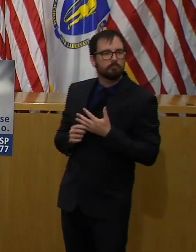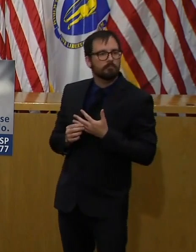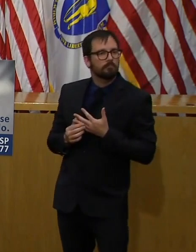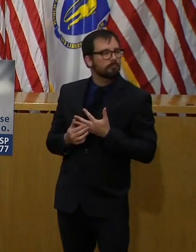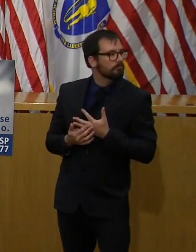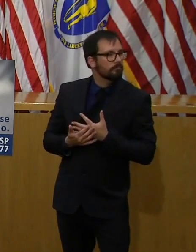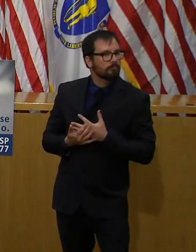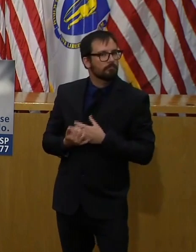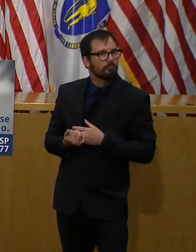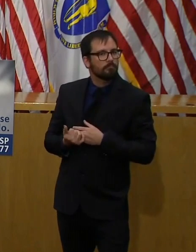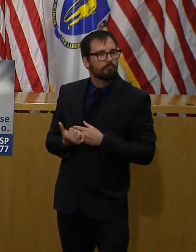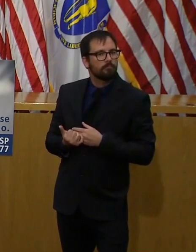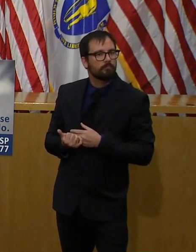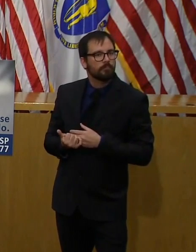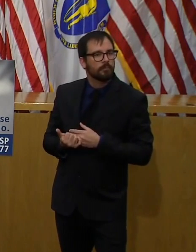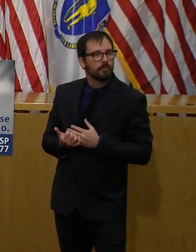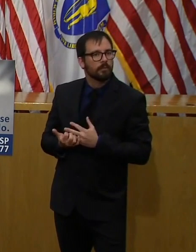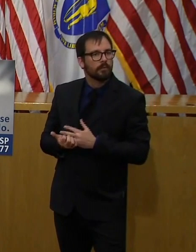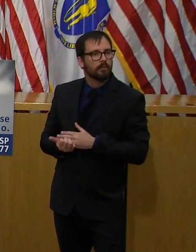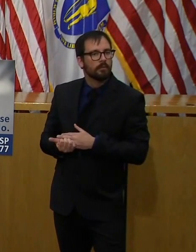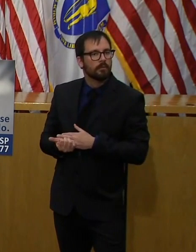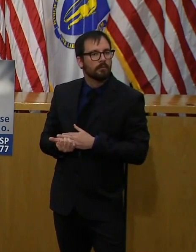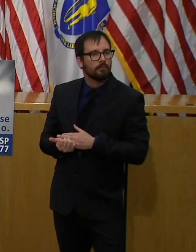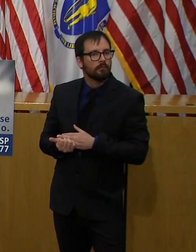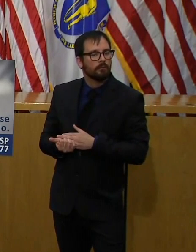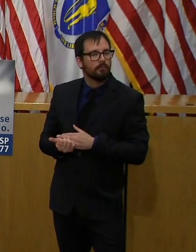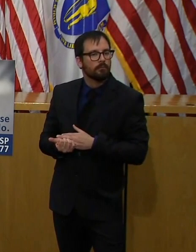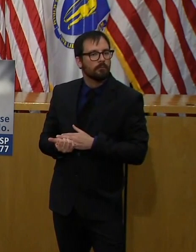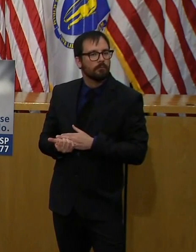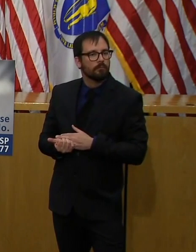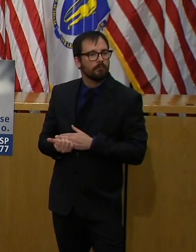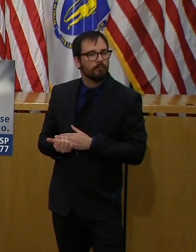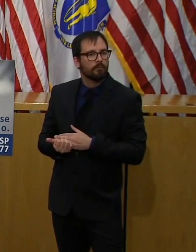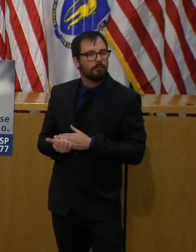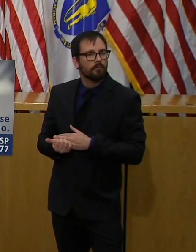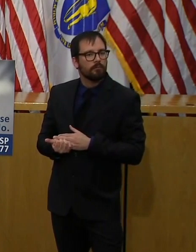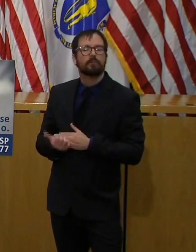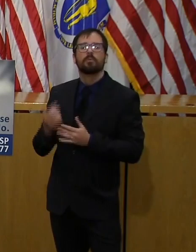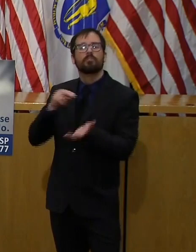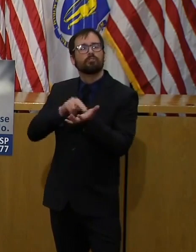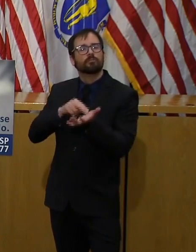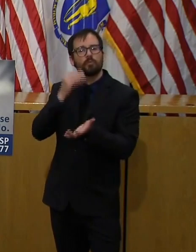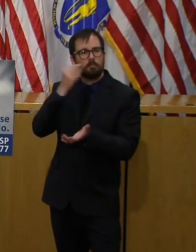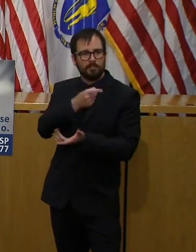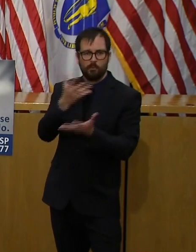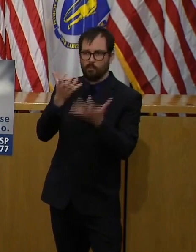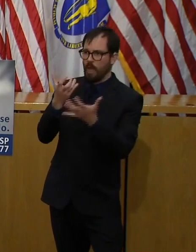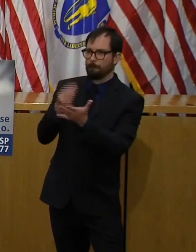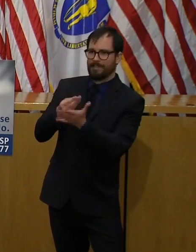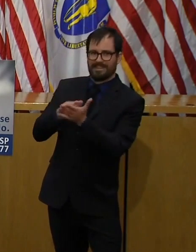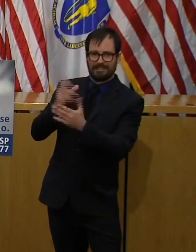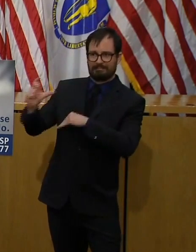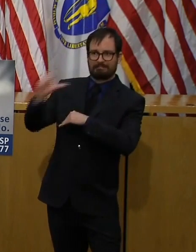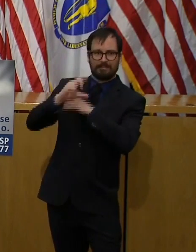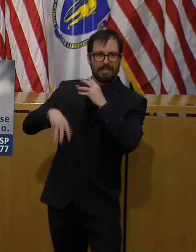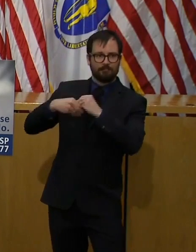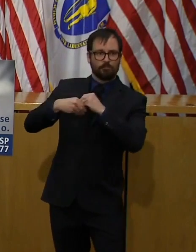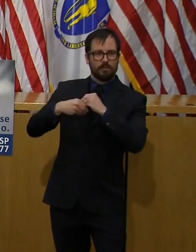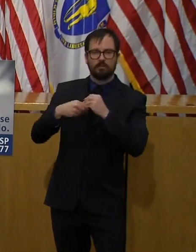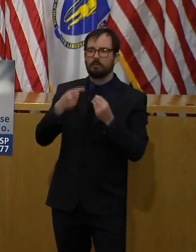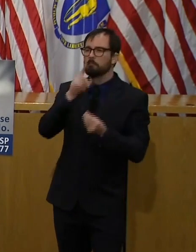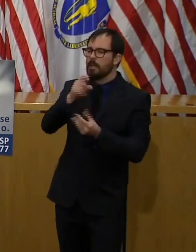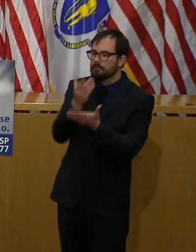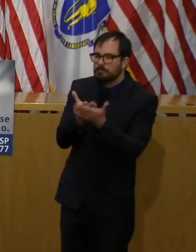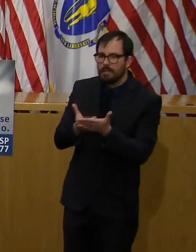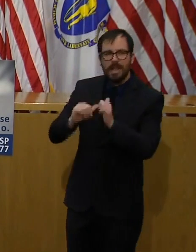Can you elaborate on what that means? Are there guidelines that they have to abide by when it comes to furloughs or hazard pay or anything like that in exchange for the